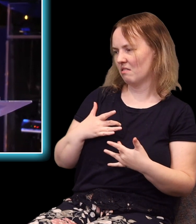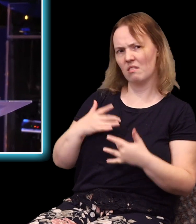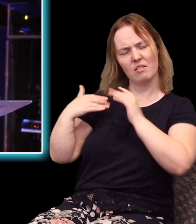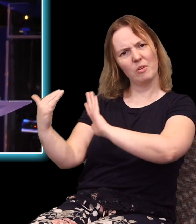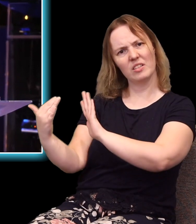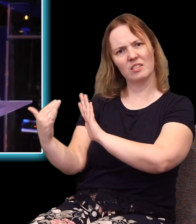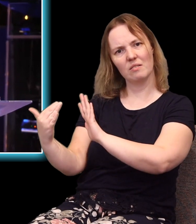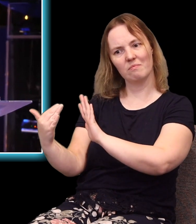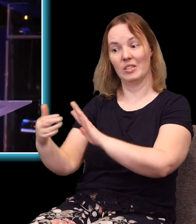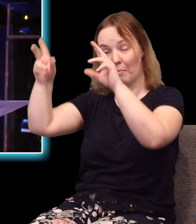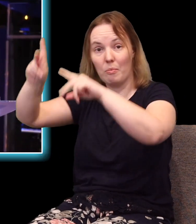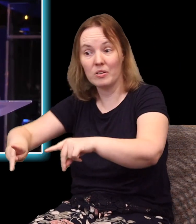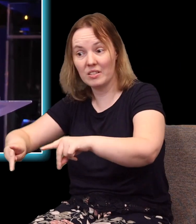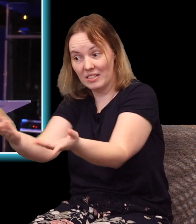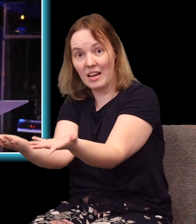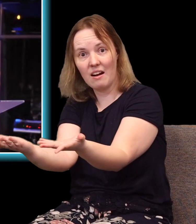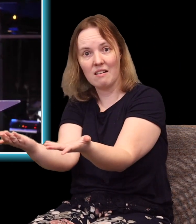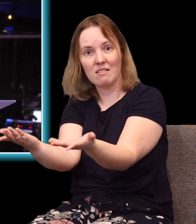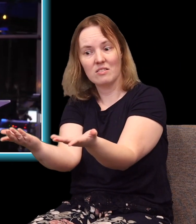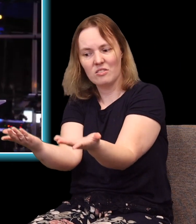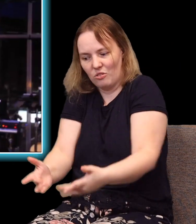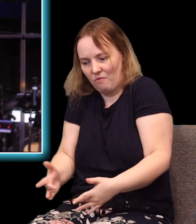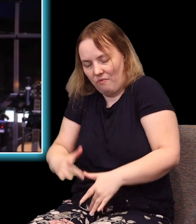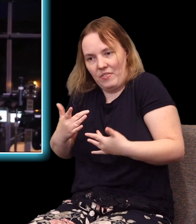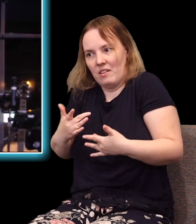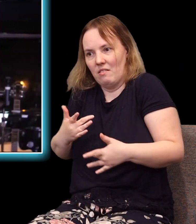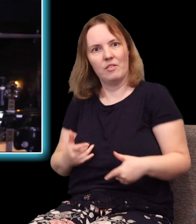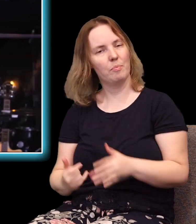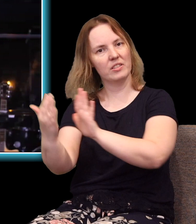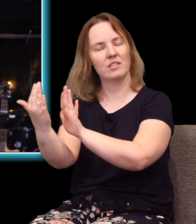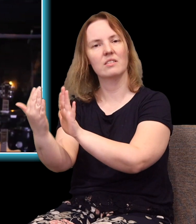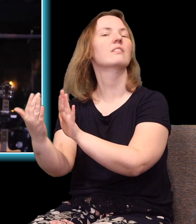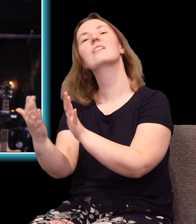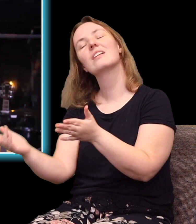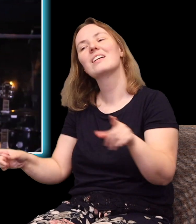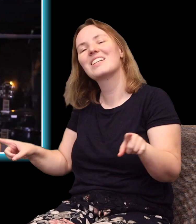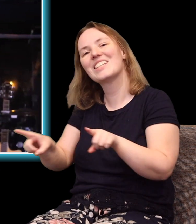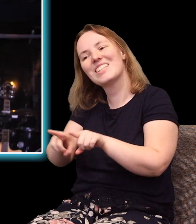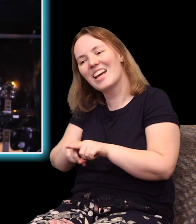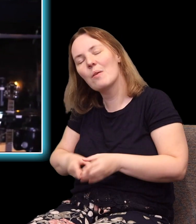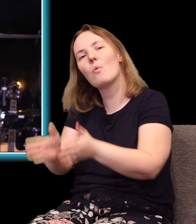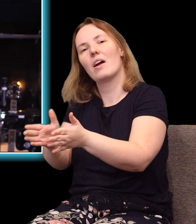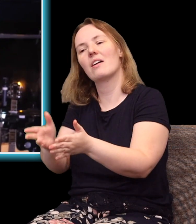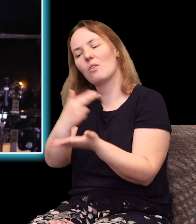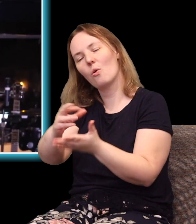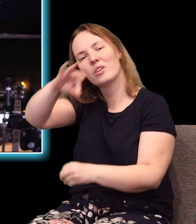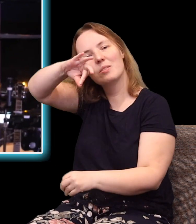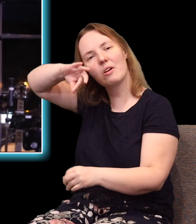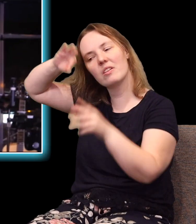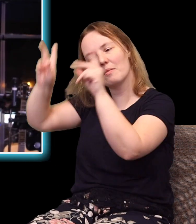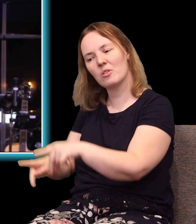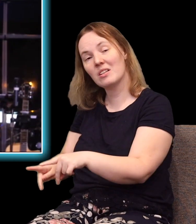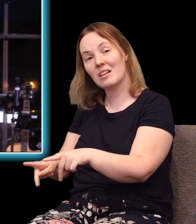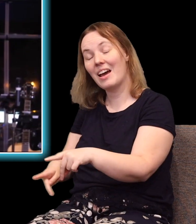presence. Why? Because a person is here, a tangible person. And so you sense the presence. Well, in the same way, the Holy Spirit is a person, and as a